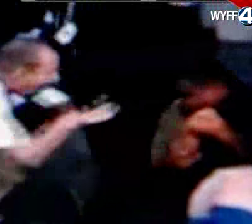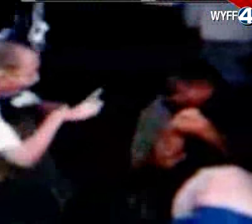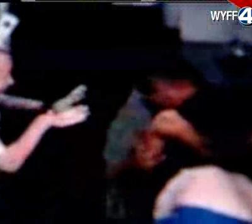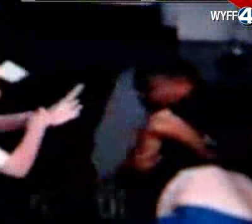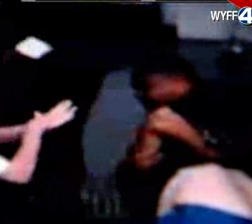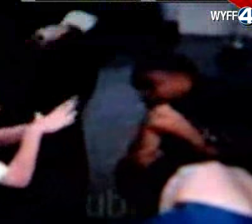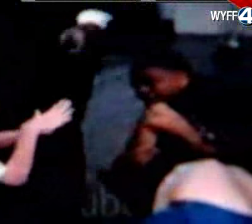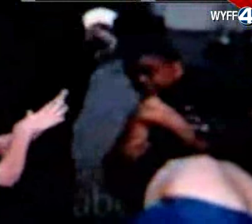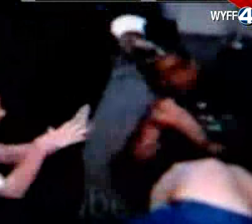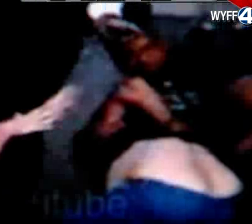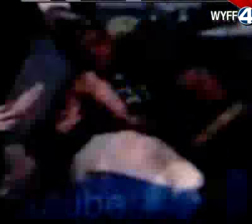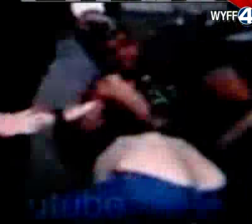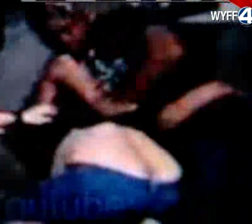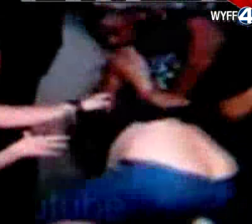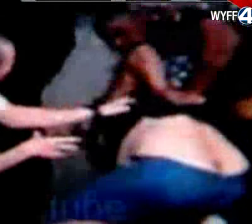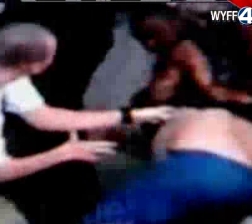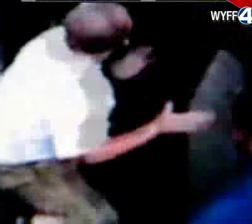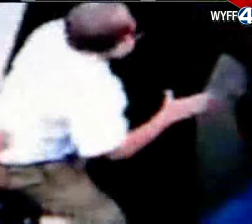and awareness by those in positions of authority.